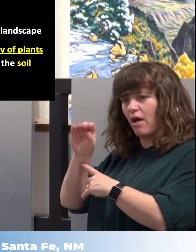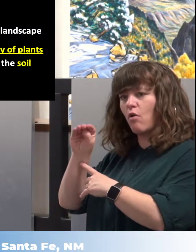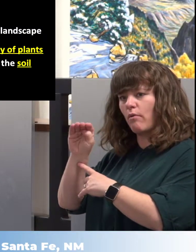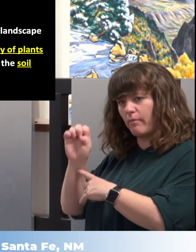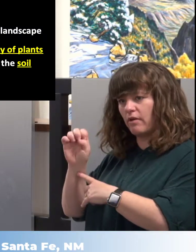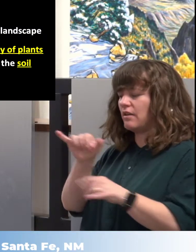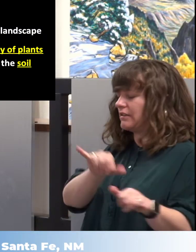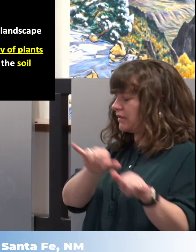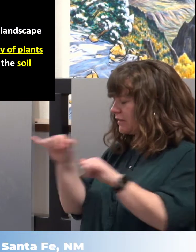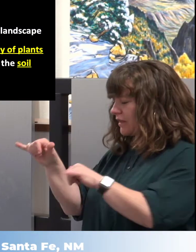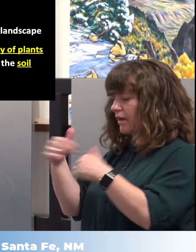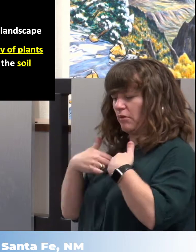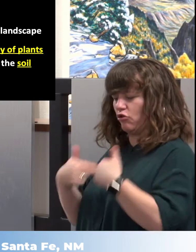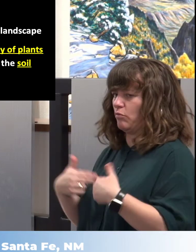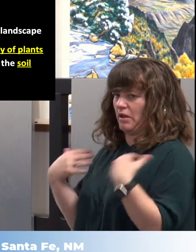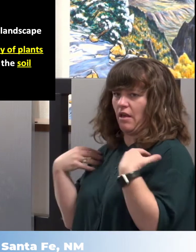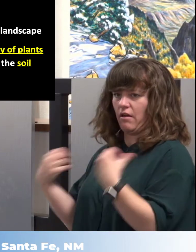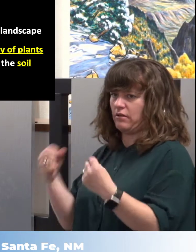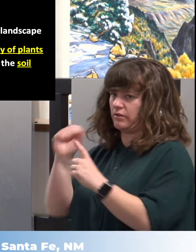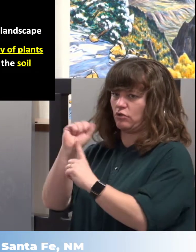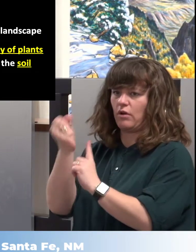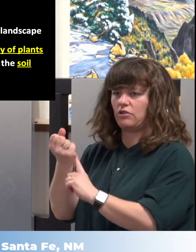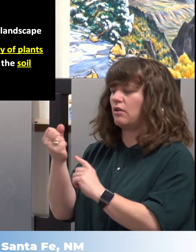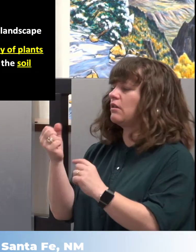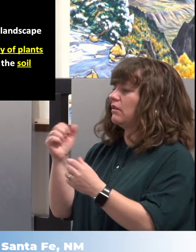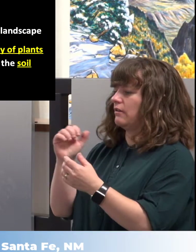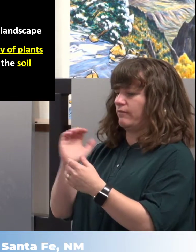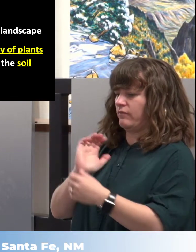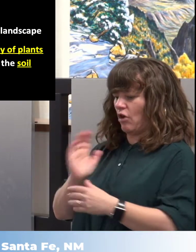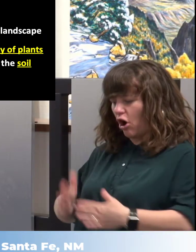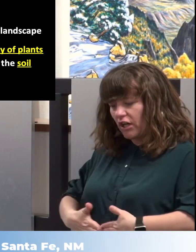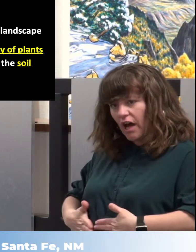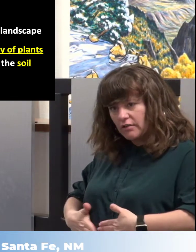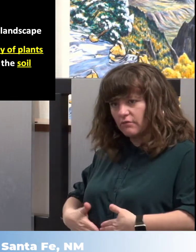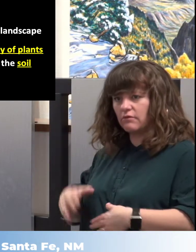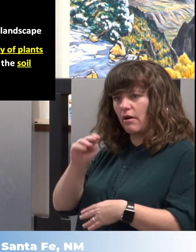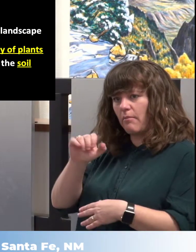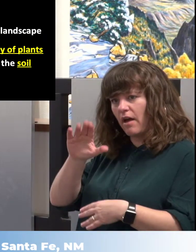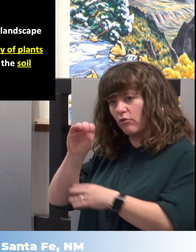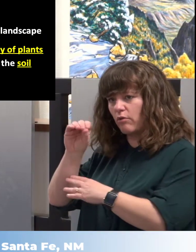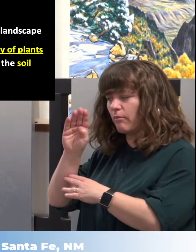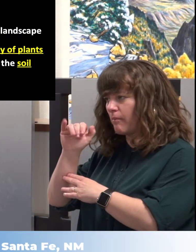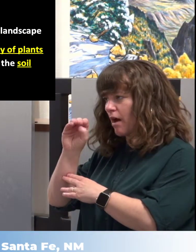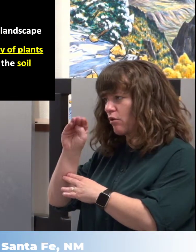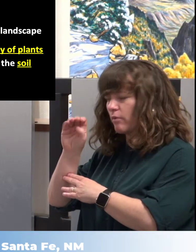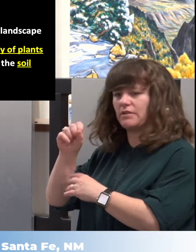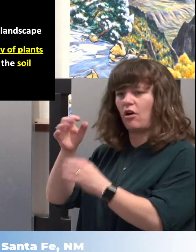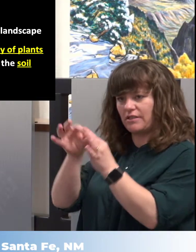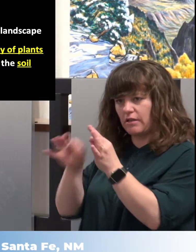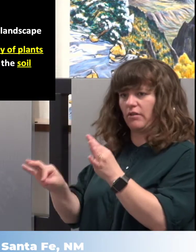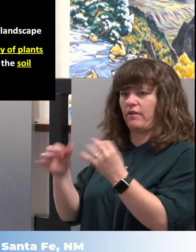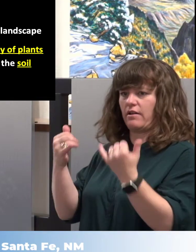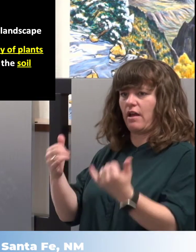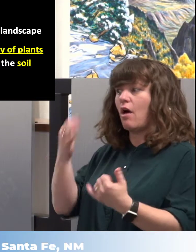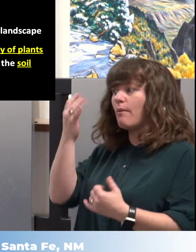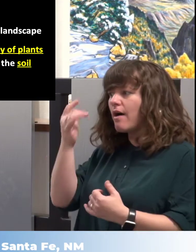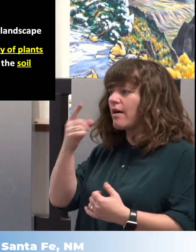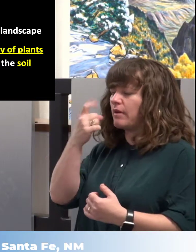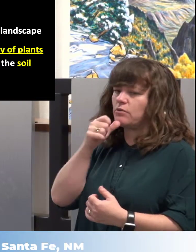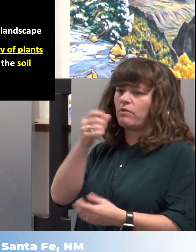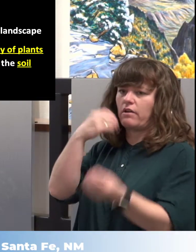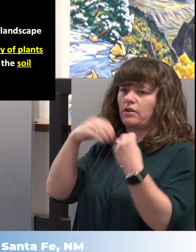scenario we have hugely simplified our gut microbiome simply by not consuming a wide